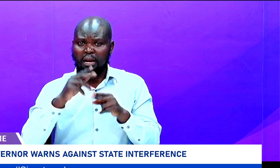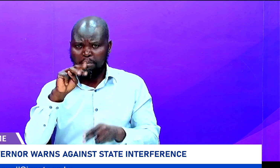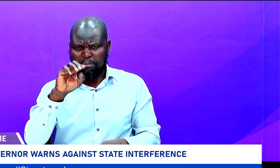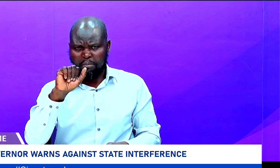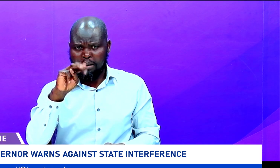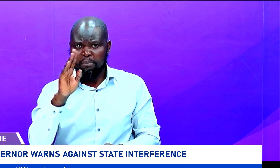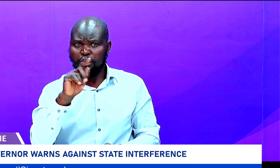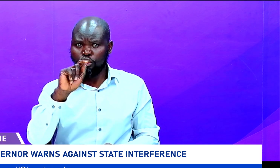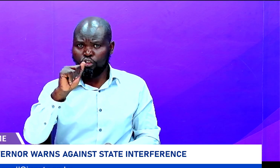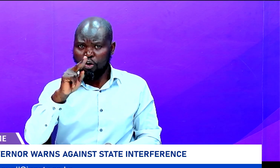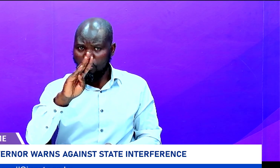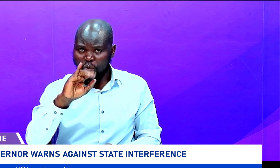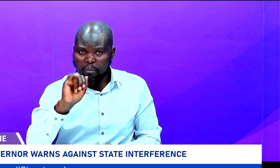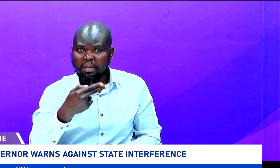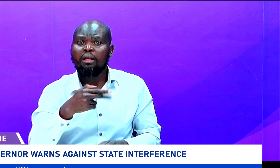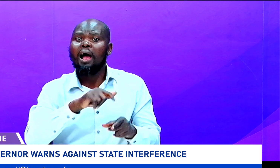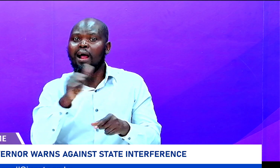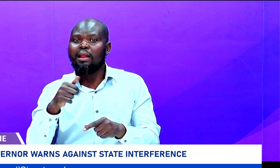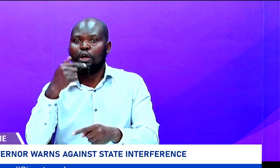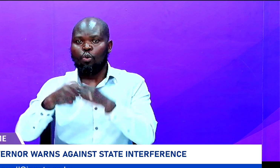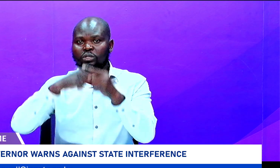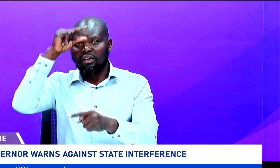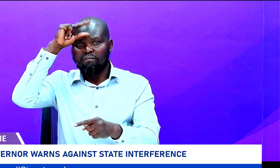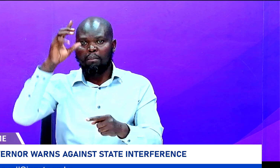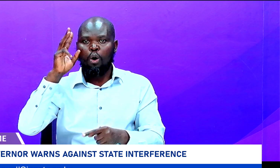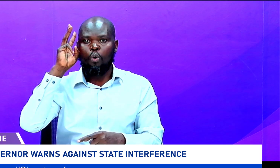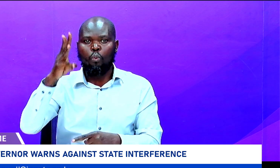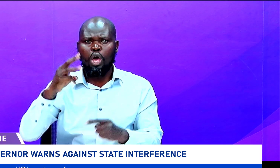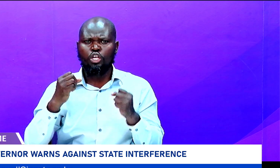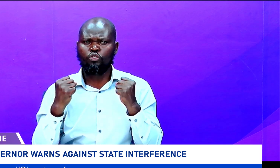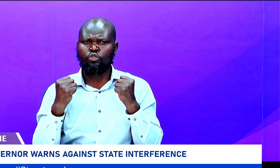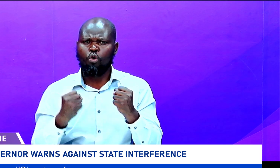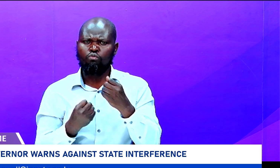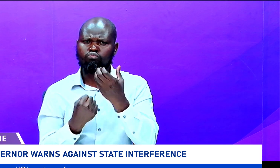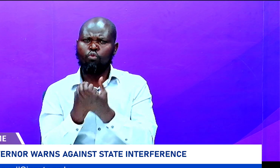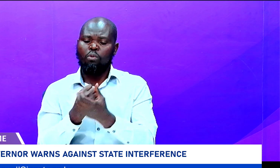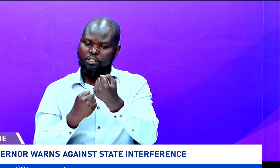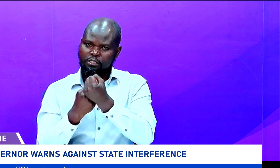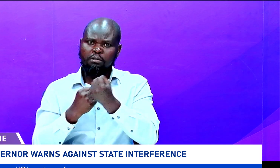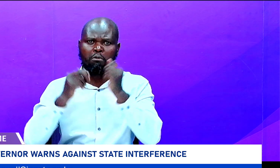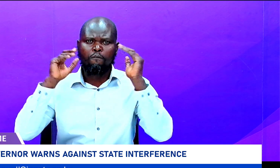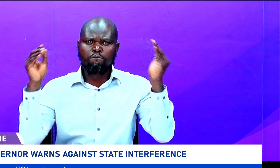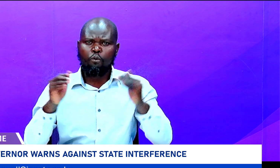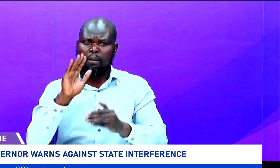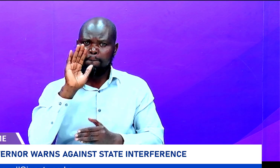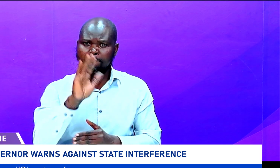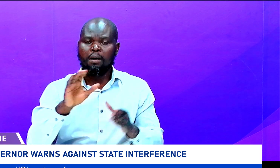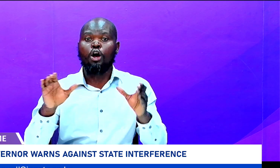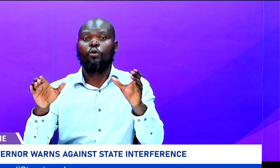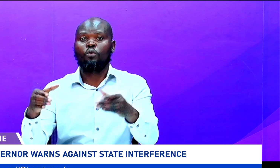Mutua, Mutula maintained that governors will strongly resist any attempt to undermine devolution. He